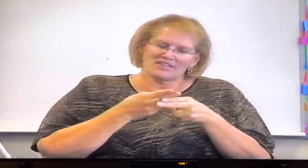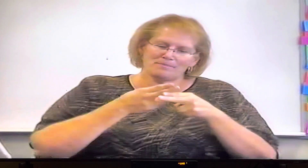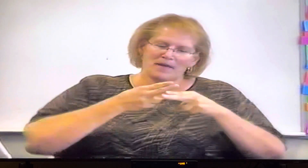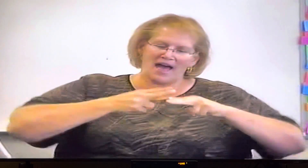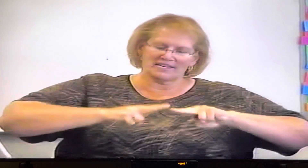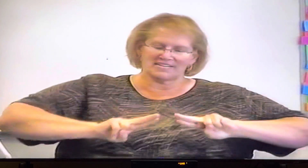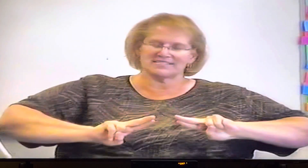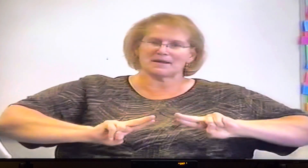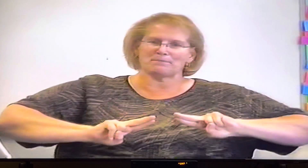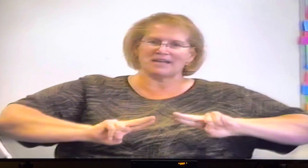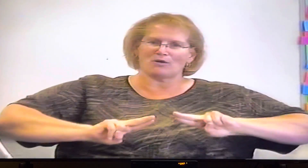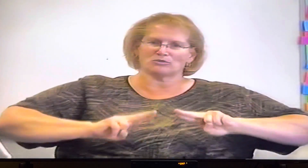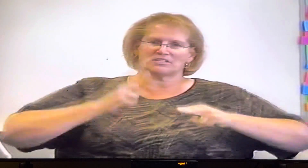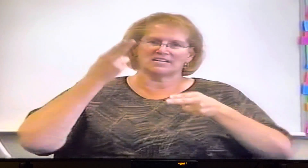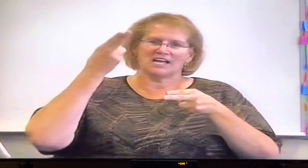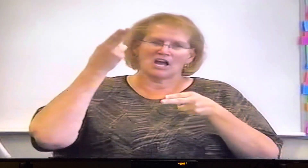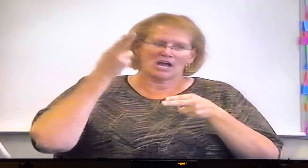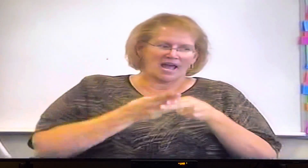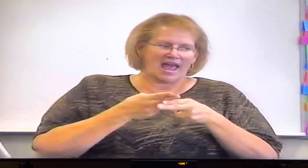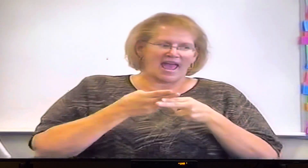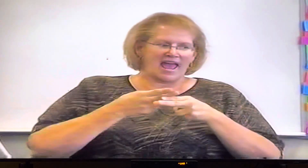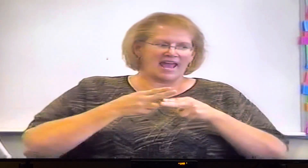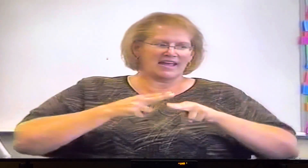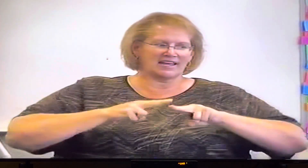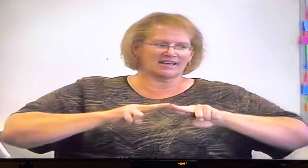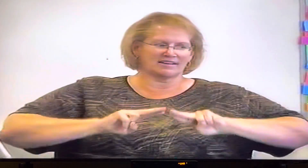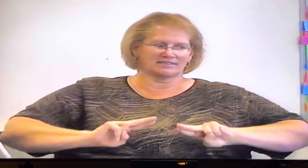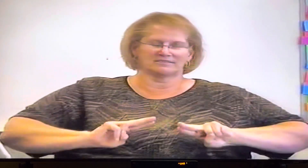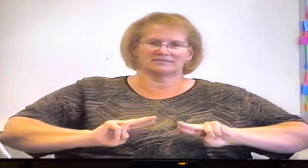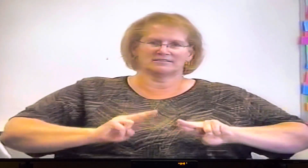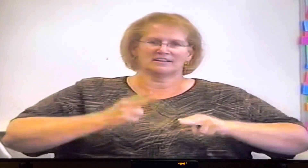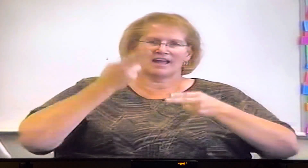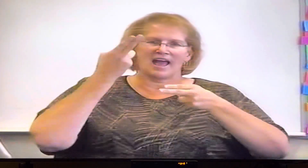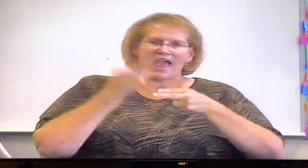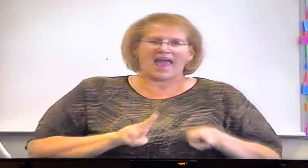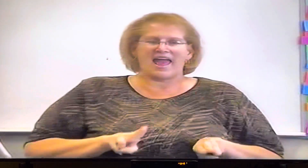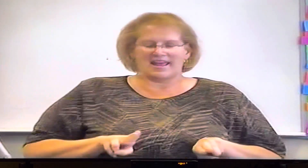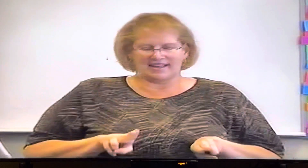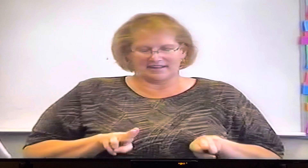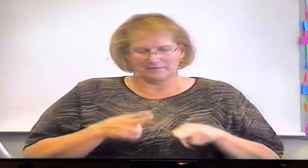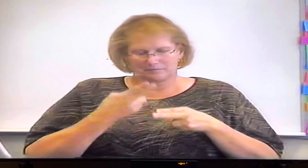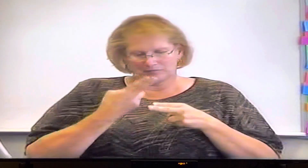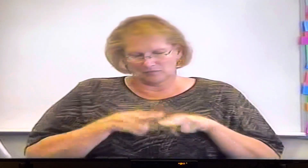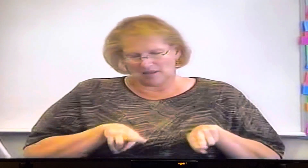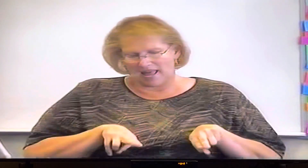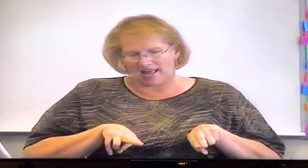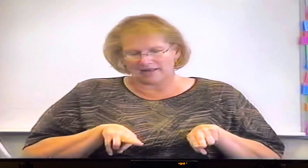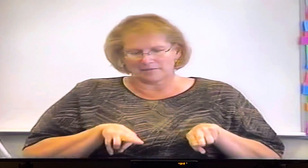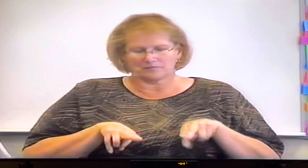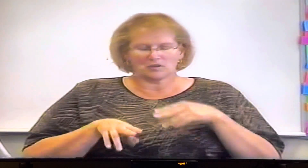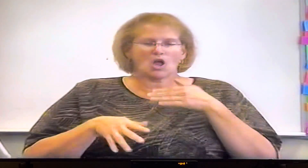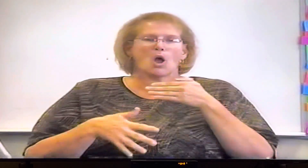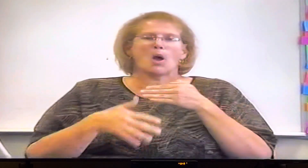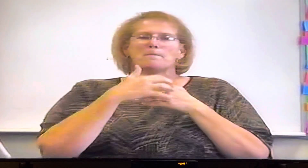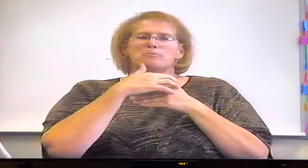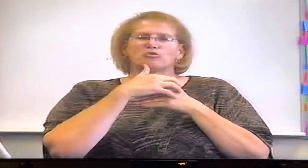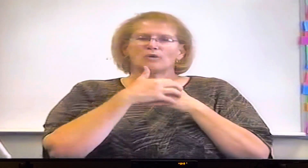the pan and dump it out. Egg. Egg. Egg.